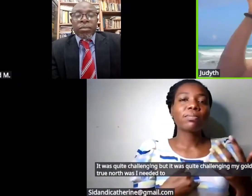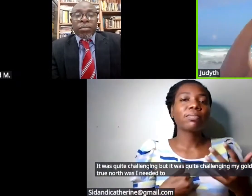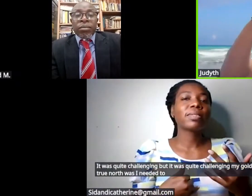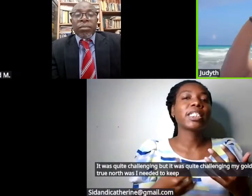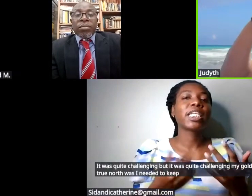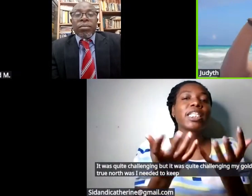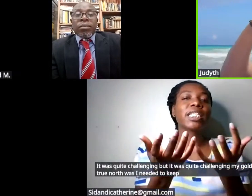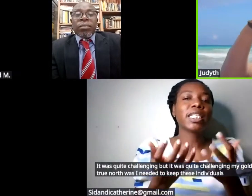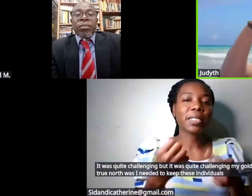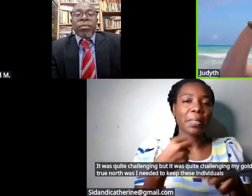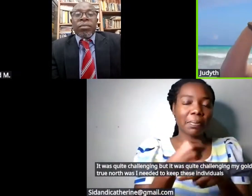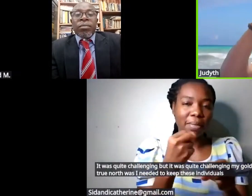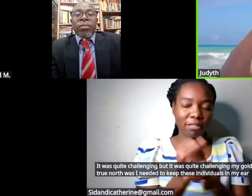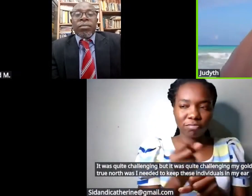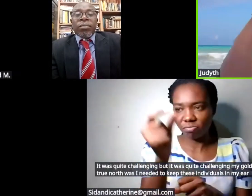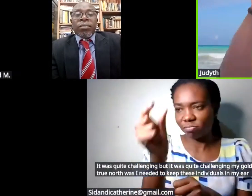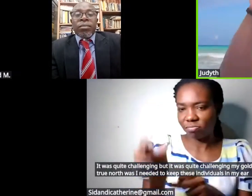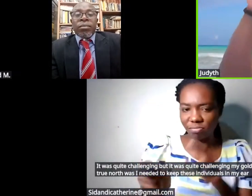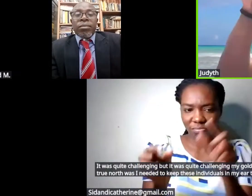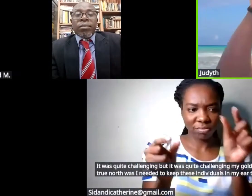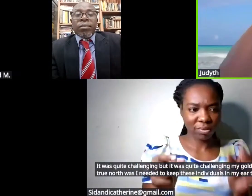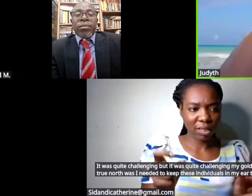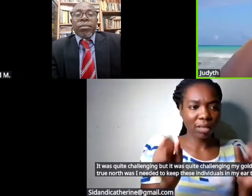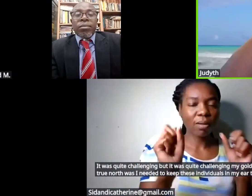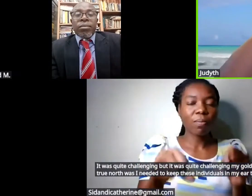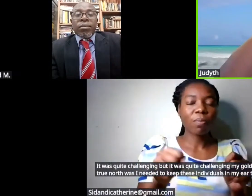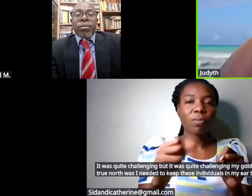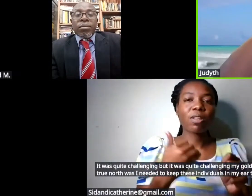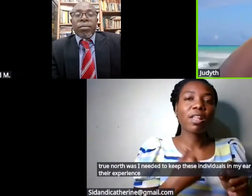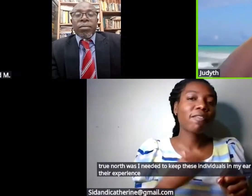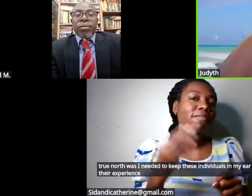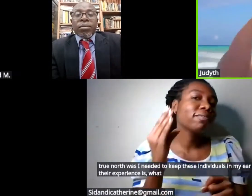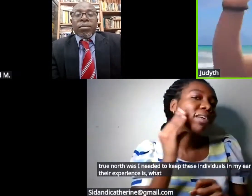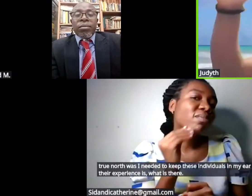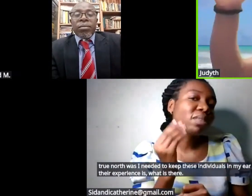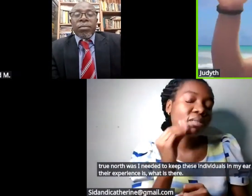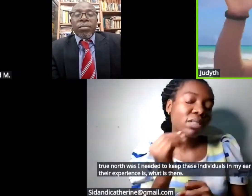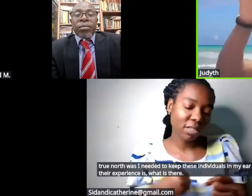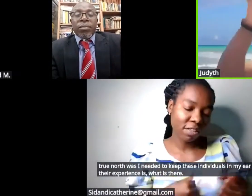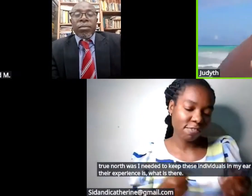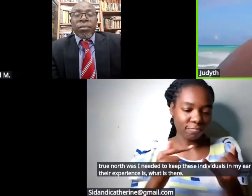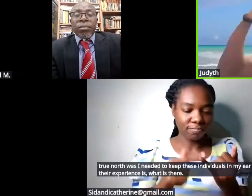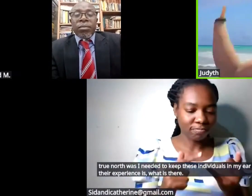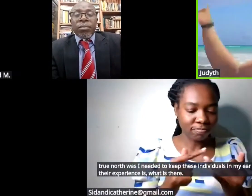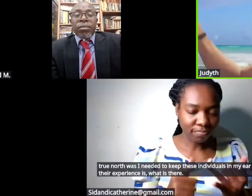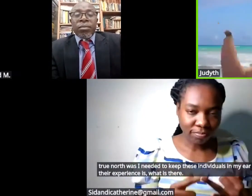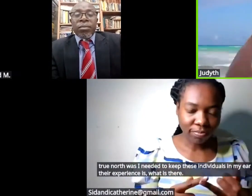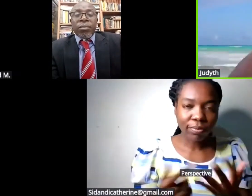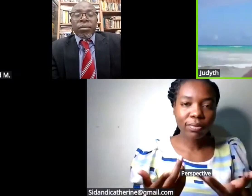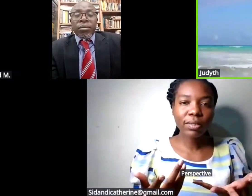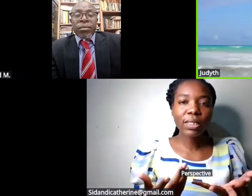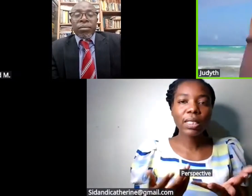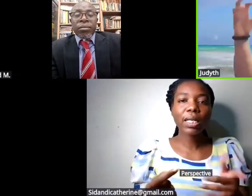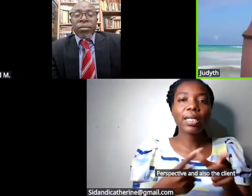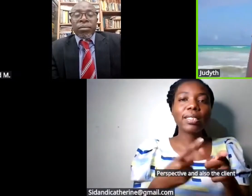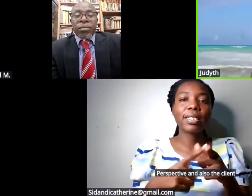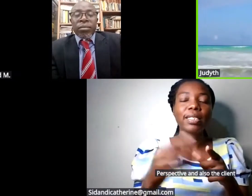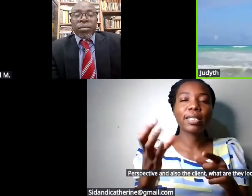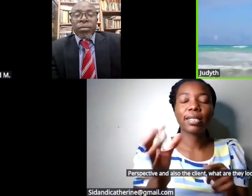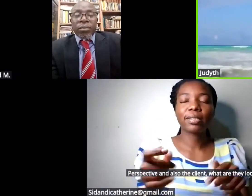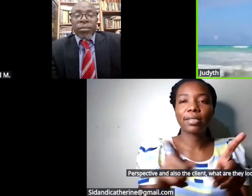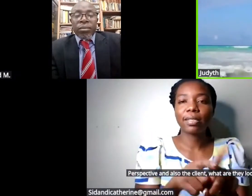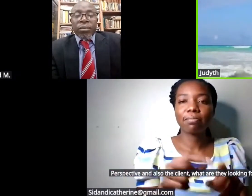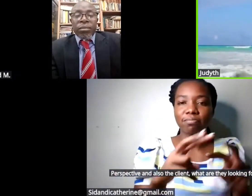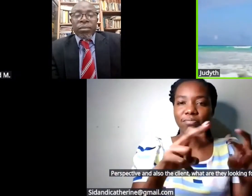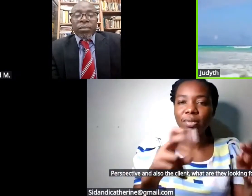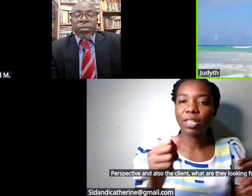individuals in my ear telling me what their experience is, what is their perspective, and also the client, what are they looking for, and then finding a way